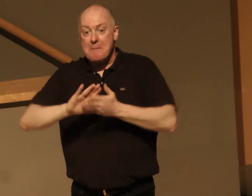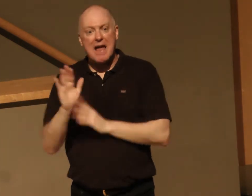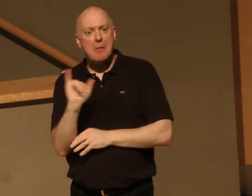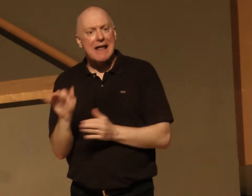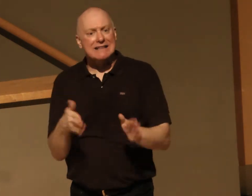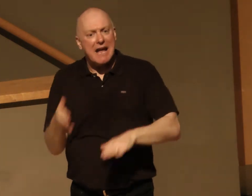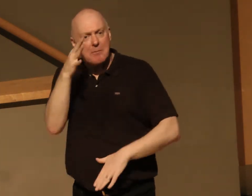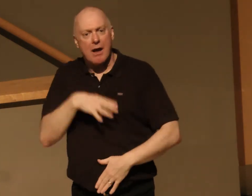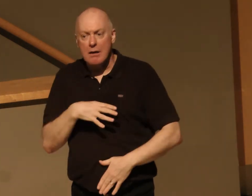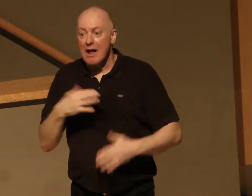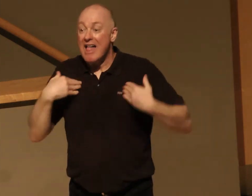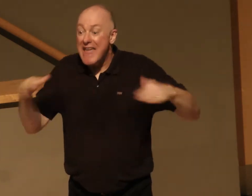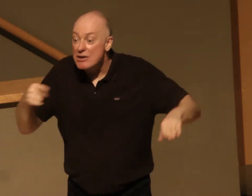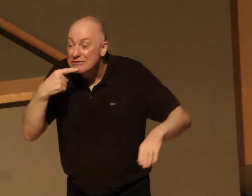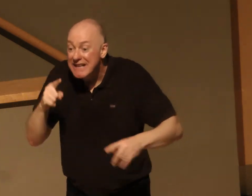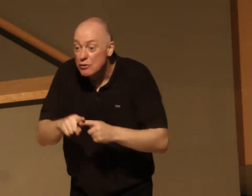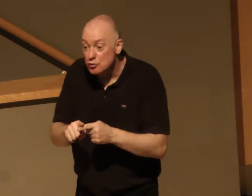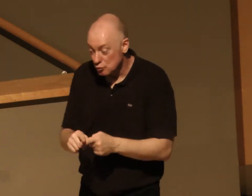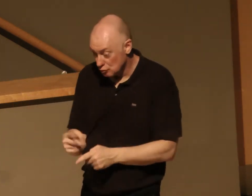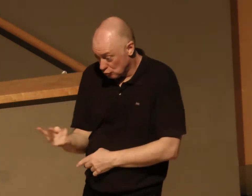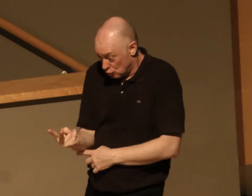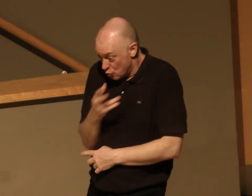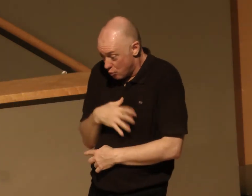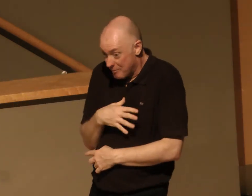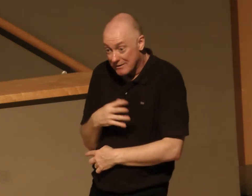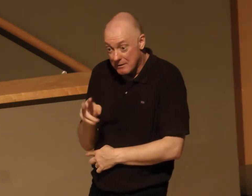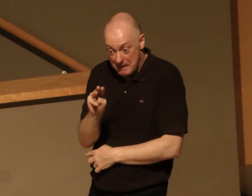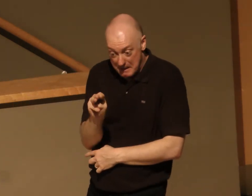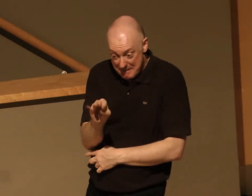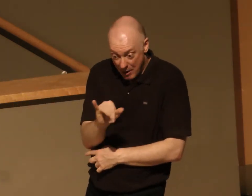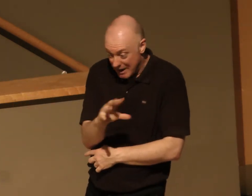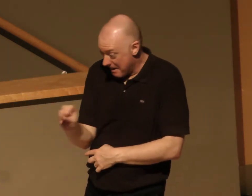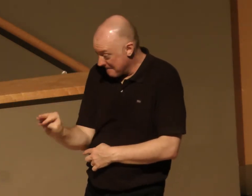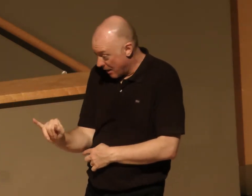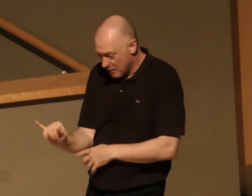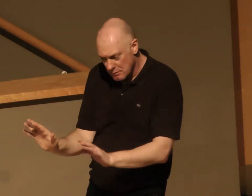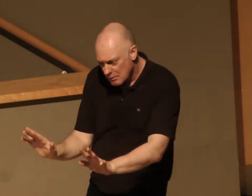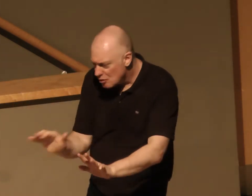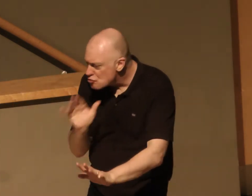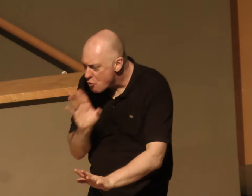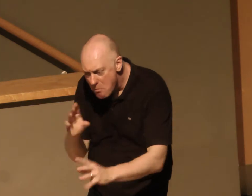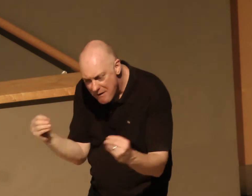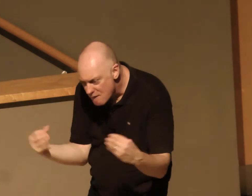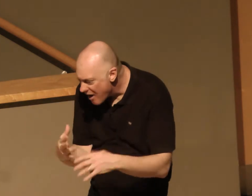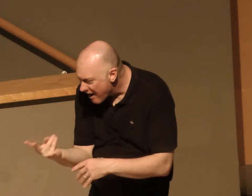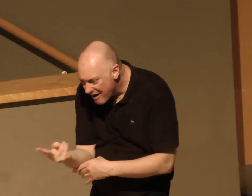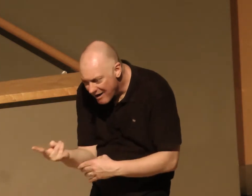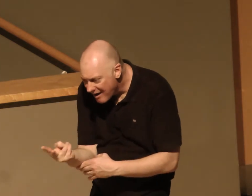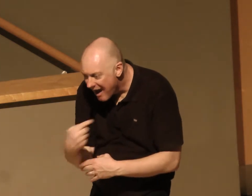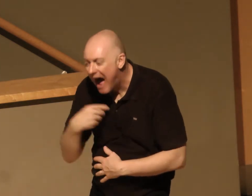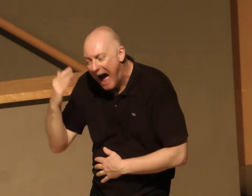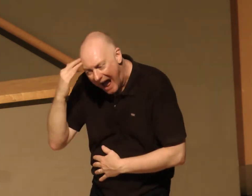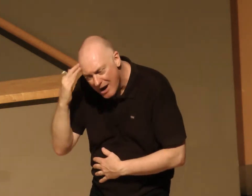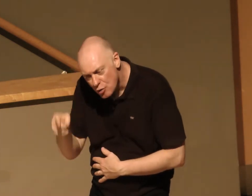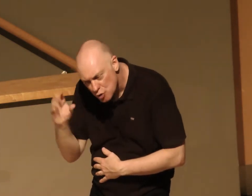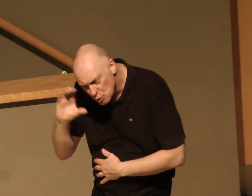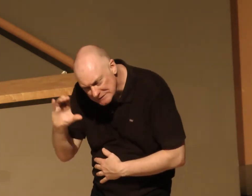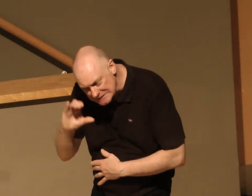But the angel said to the woman to the women, excuse me, do not be afraid for I know that you see Jesus who was